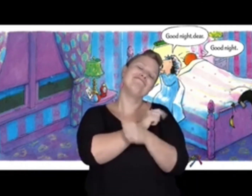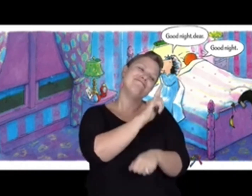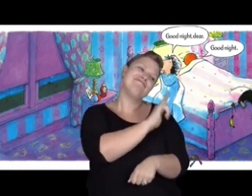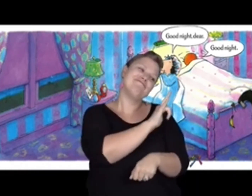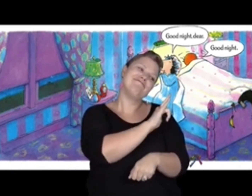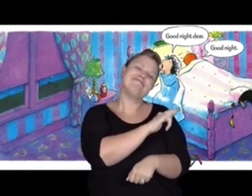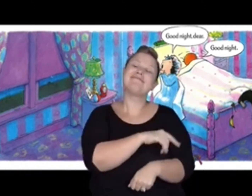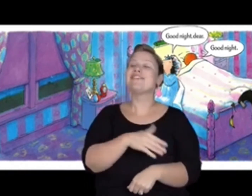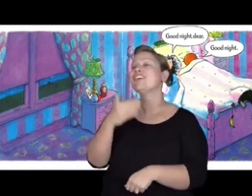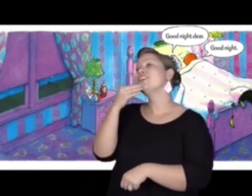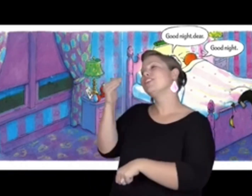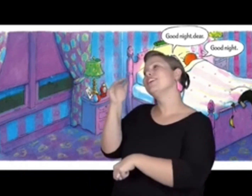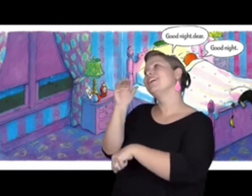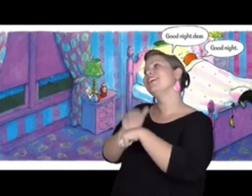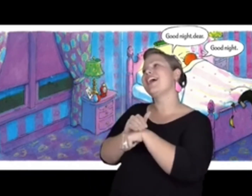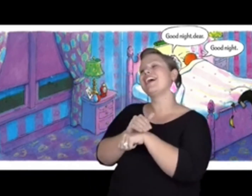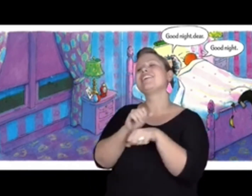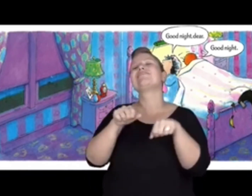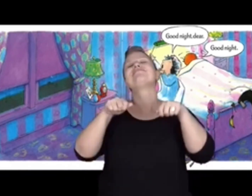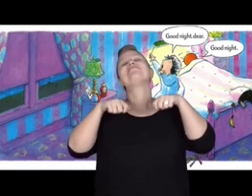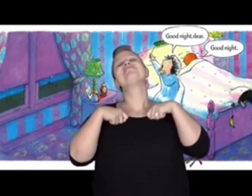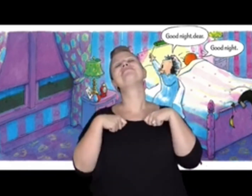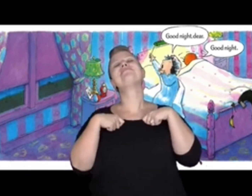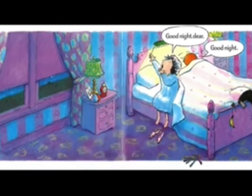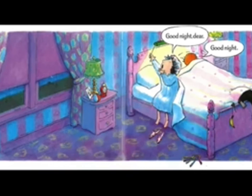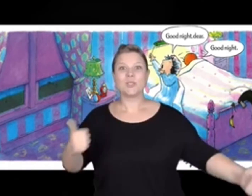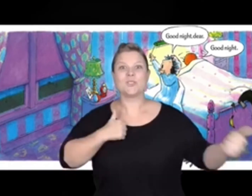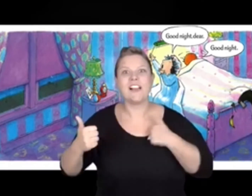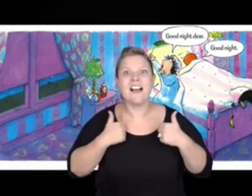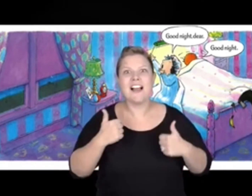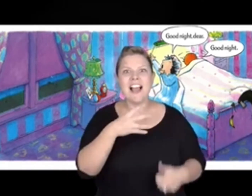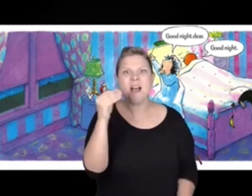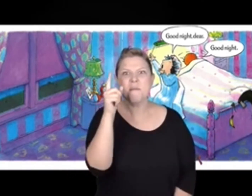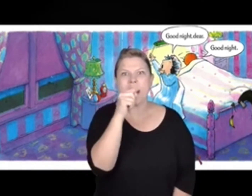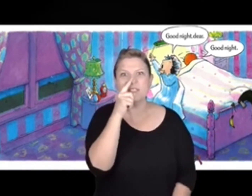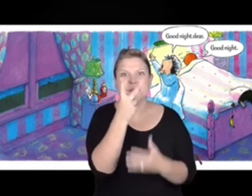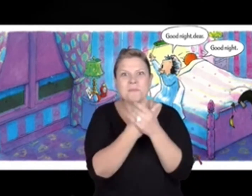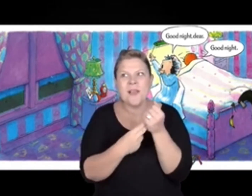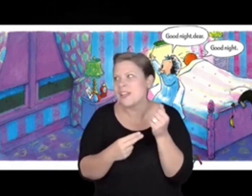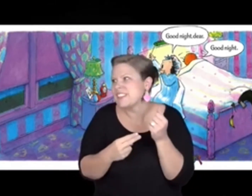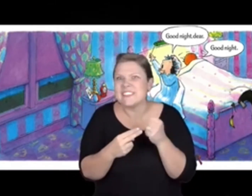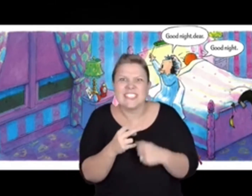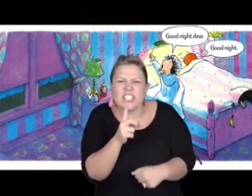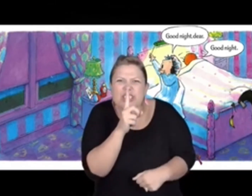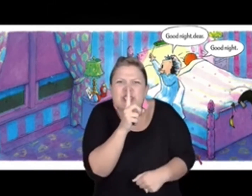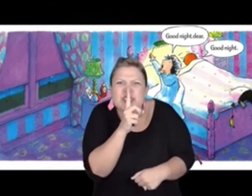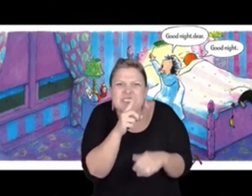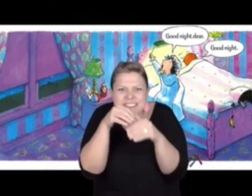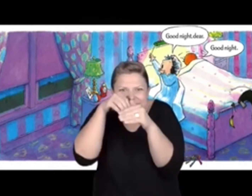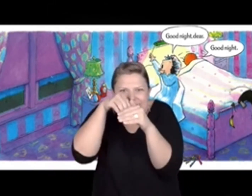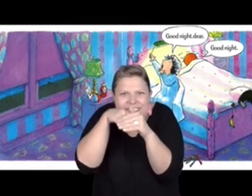bed. "Good night, dear." "Good night." The gorilla and the mouse